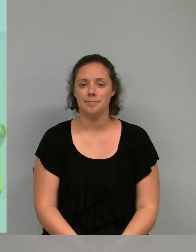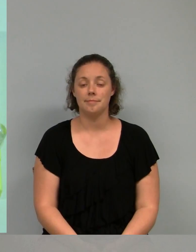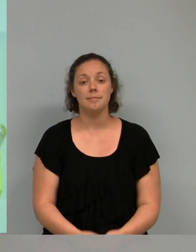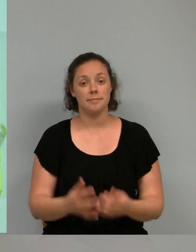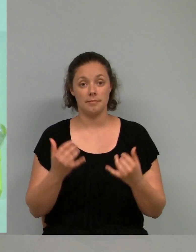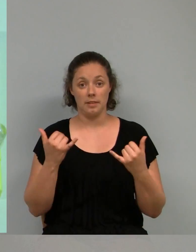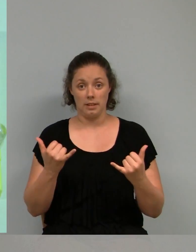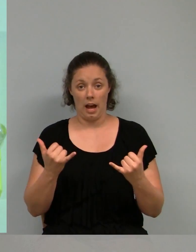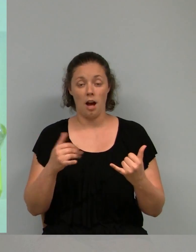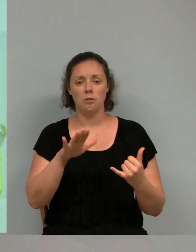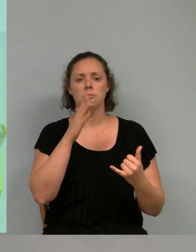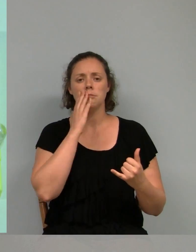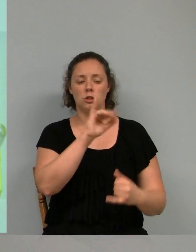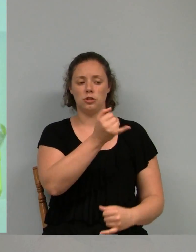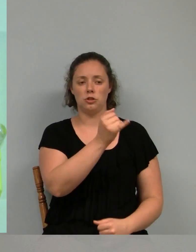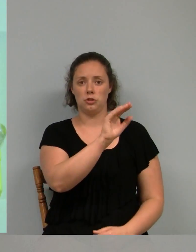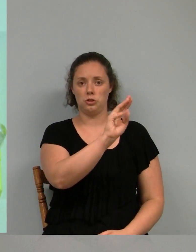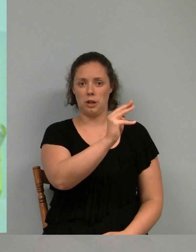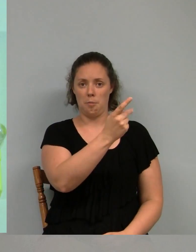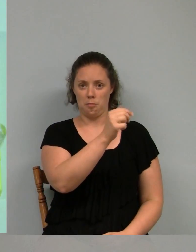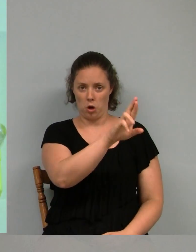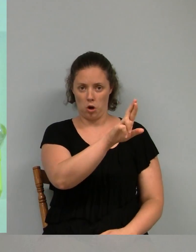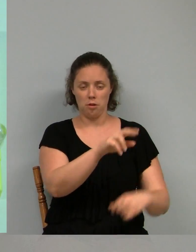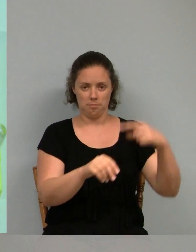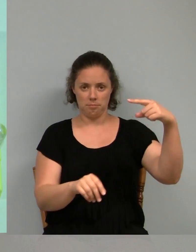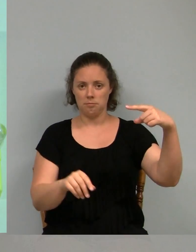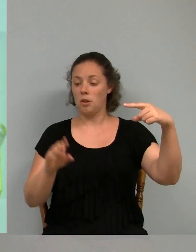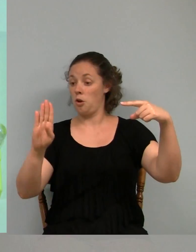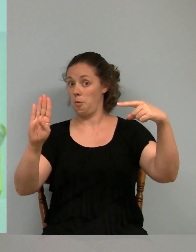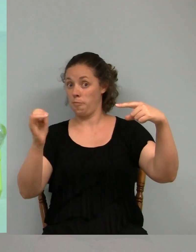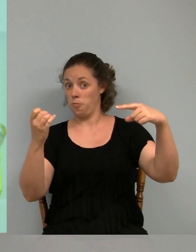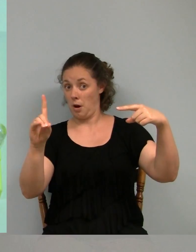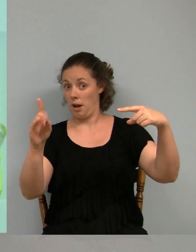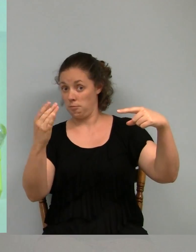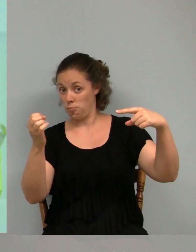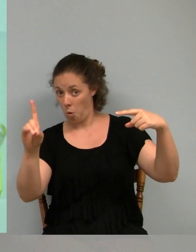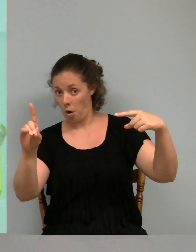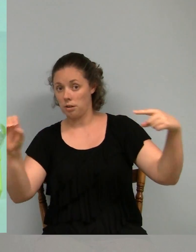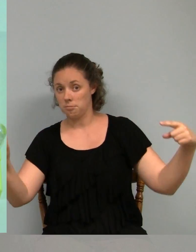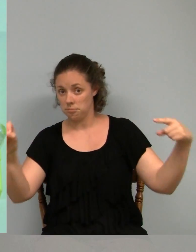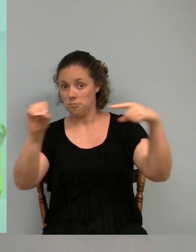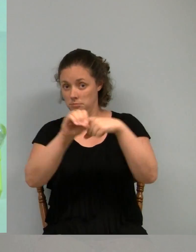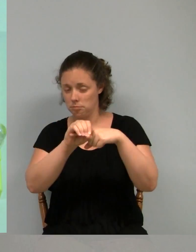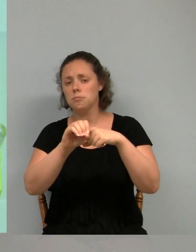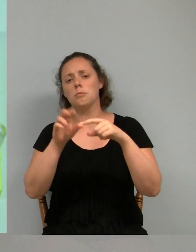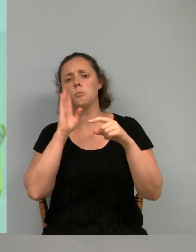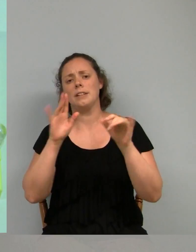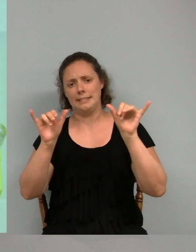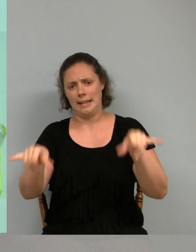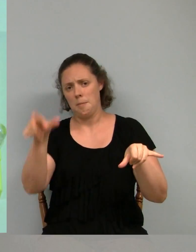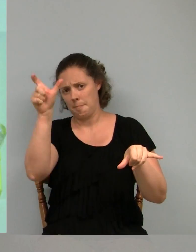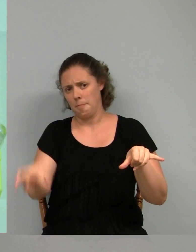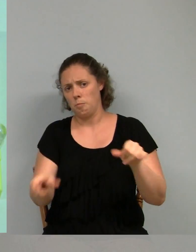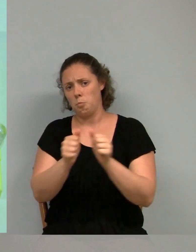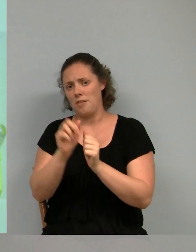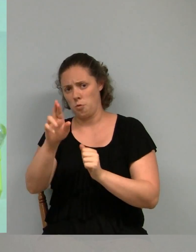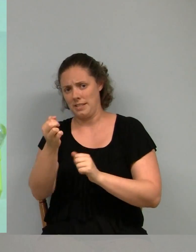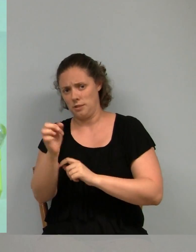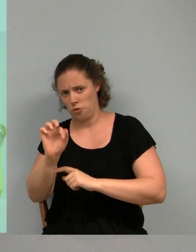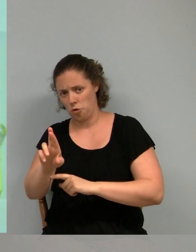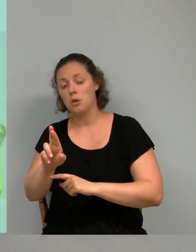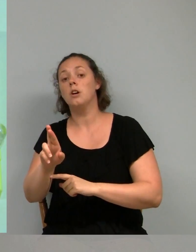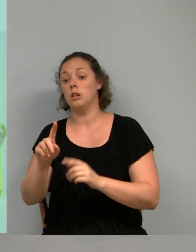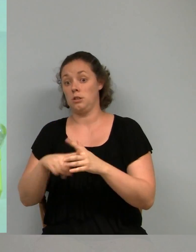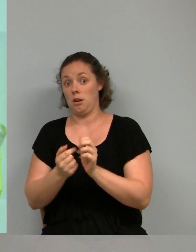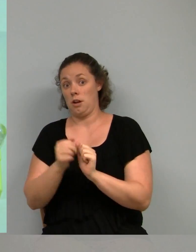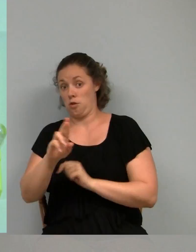Now plug the male jumper end to the breadboard so they are on the same column with the resistor. Start with the